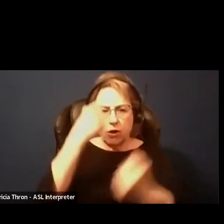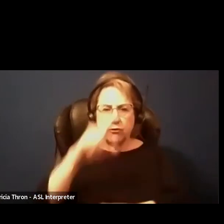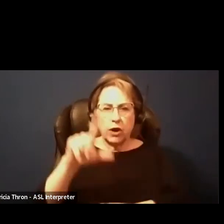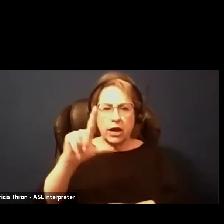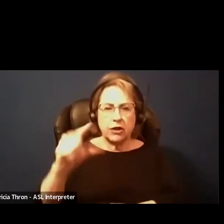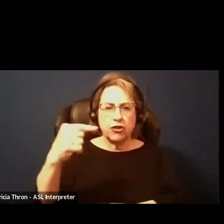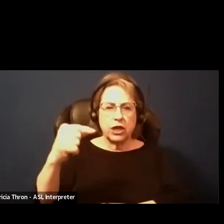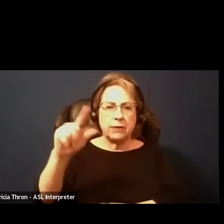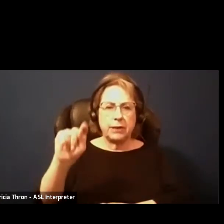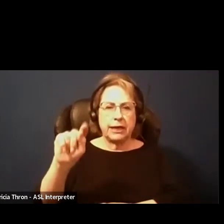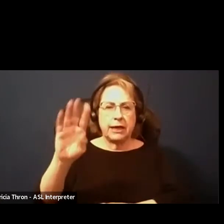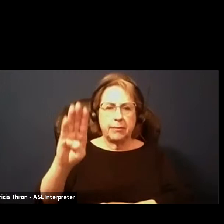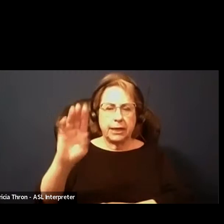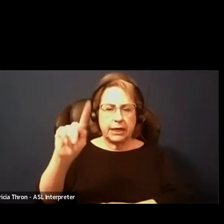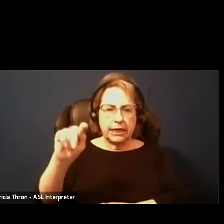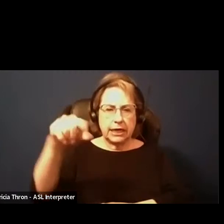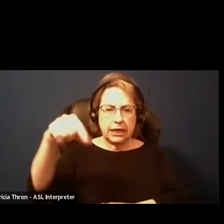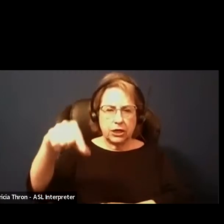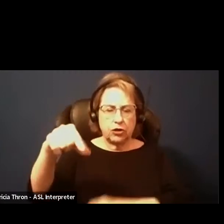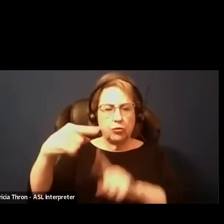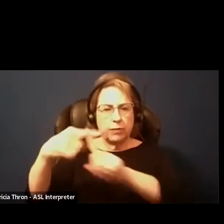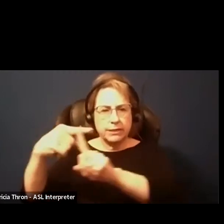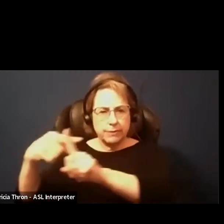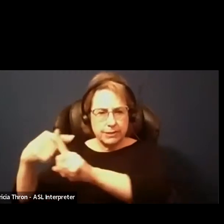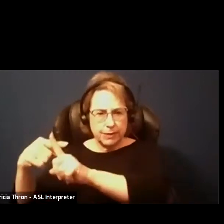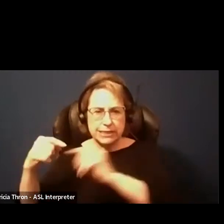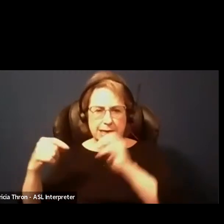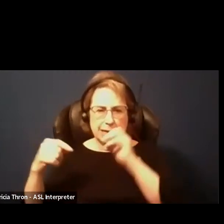Bianca May Santos. Thanks, Bianca. All right.